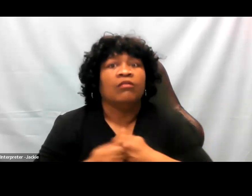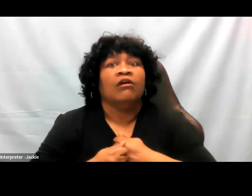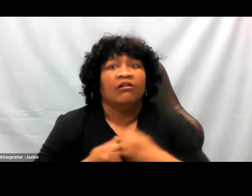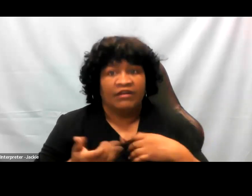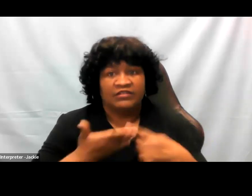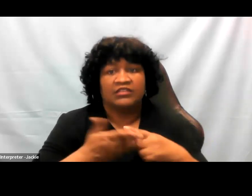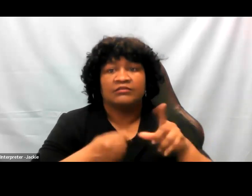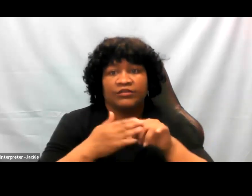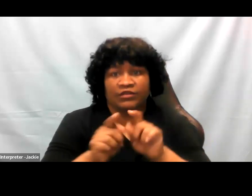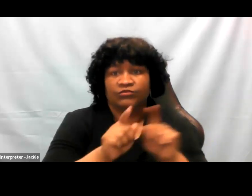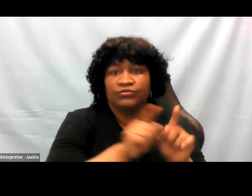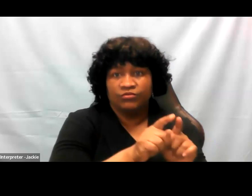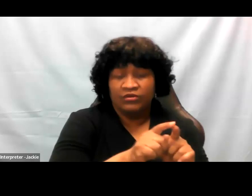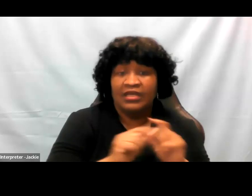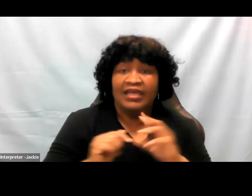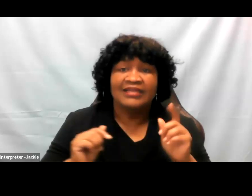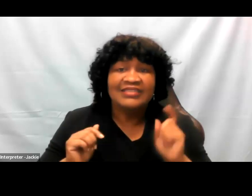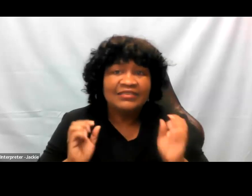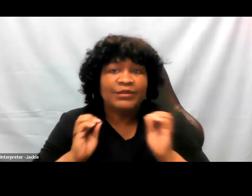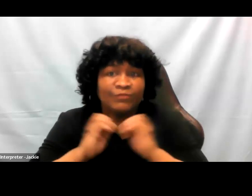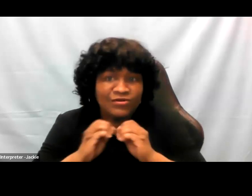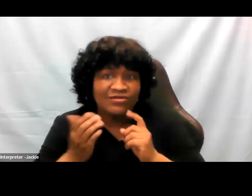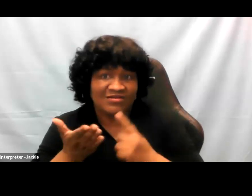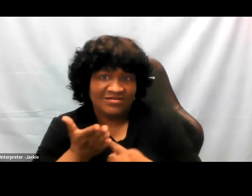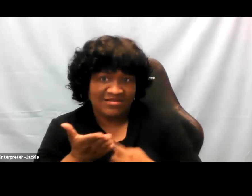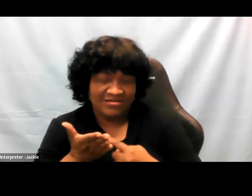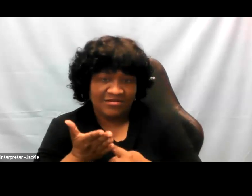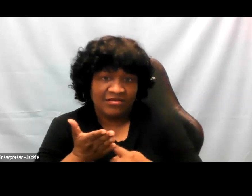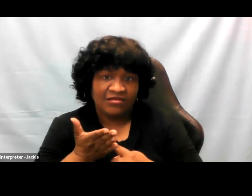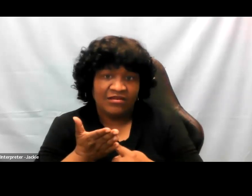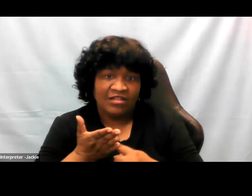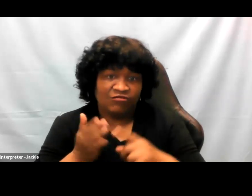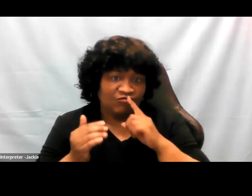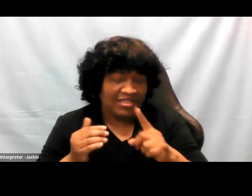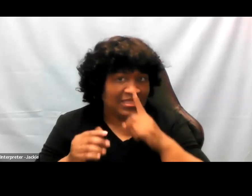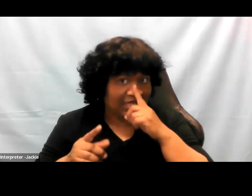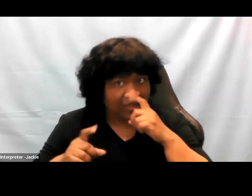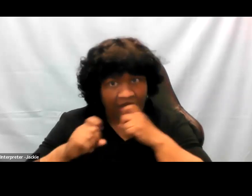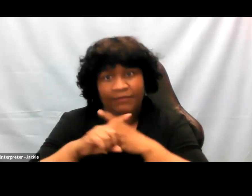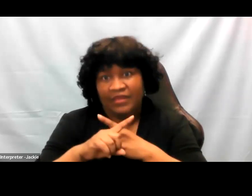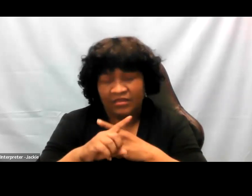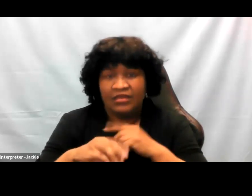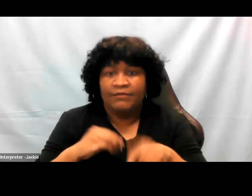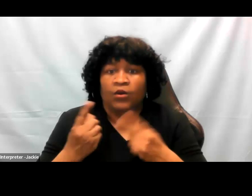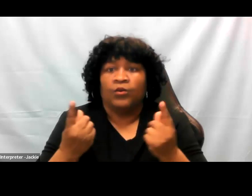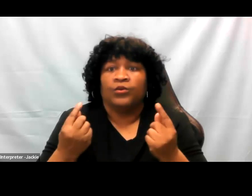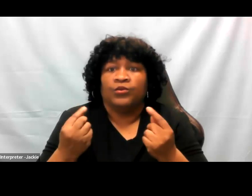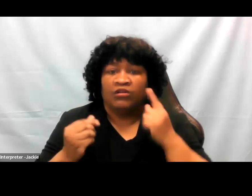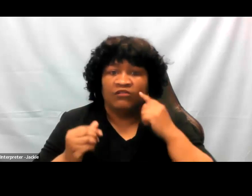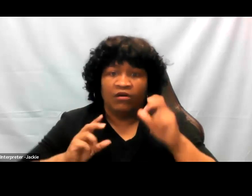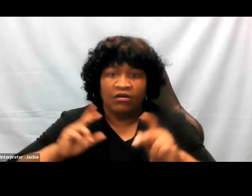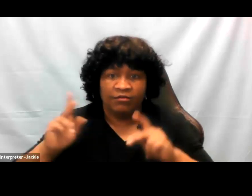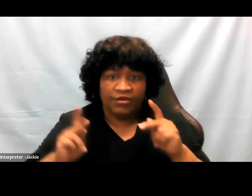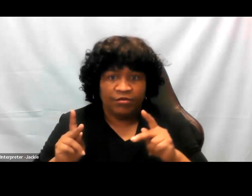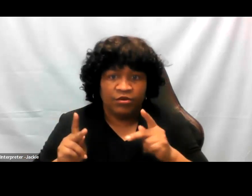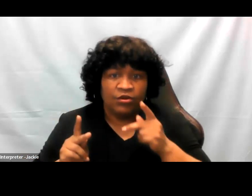to do that. And there needs to be a discussion, and this is definitely a really complex one, of what do we do for people who